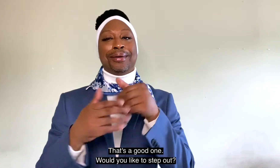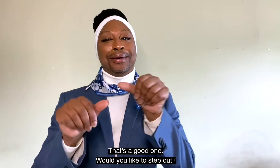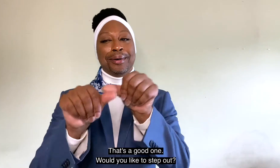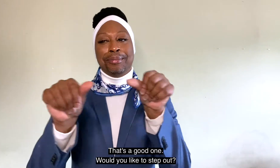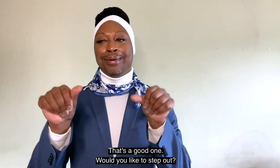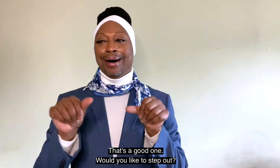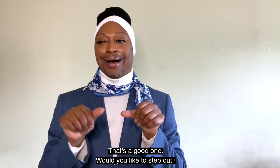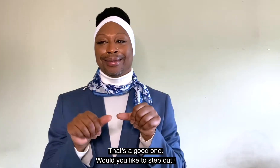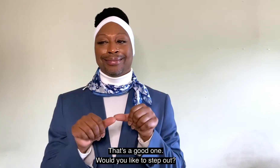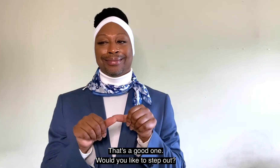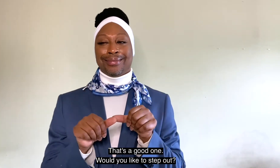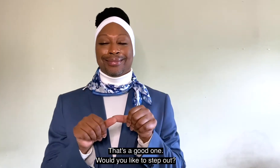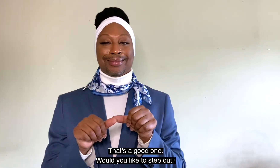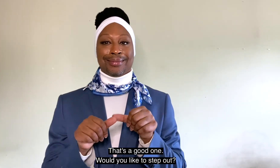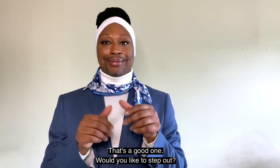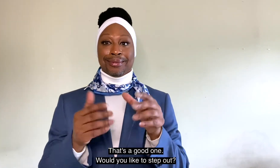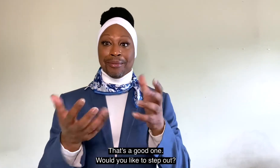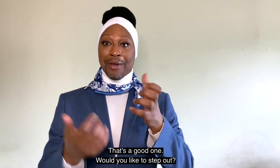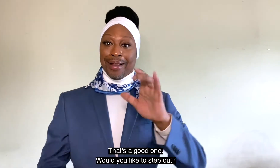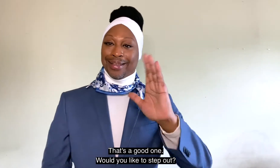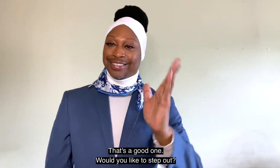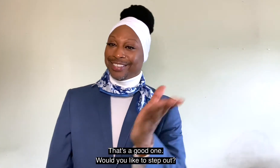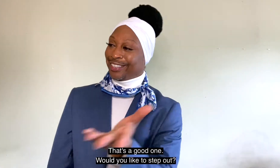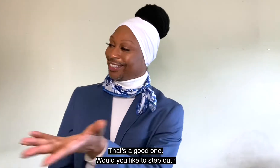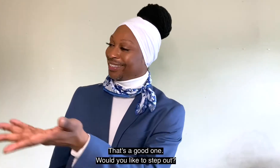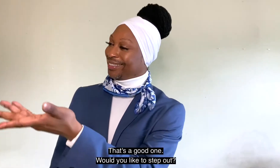That's a good one. Would you like to step out?